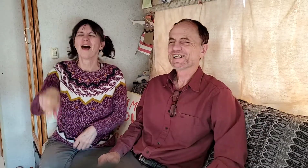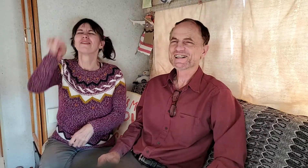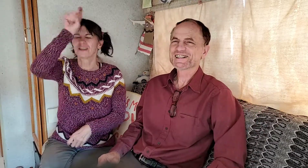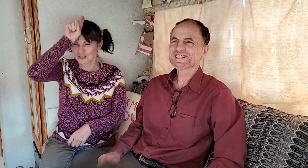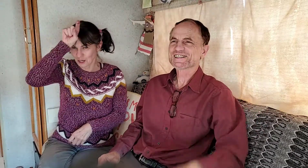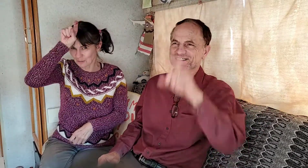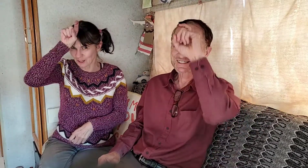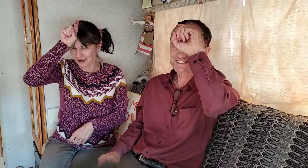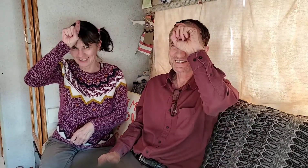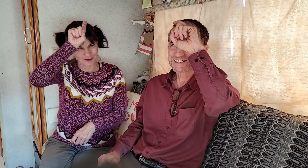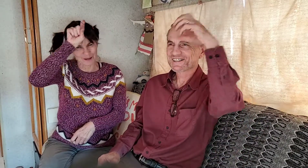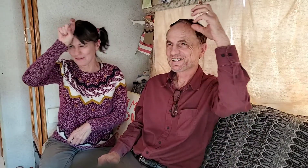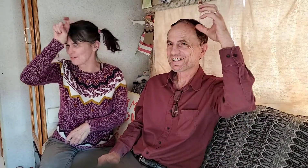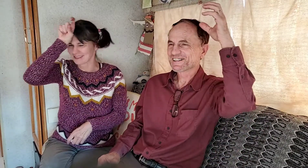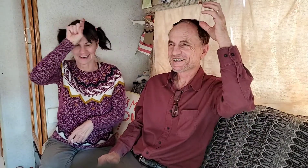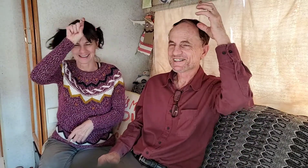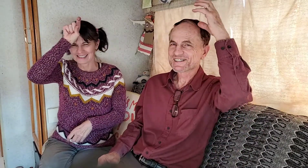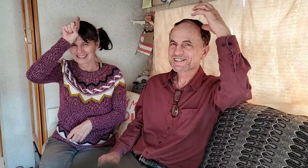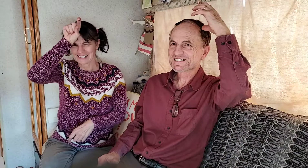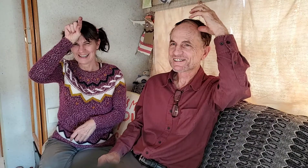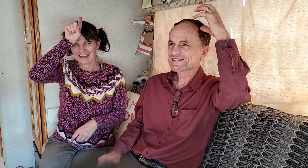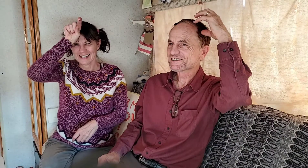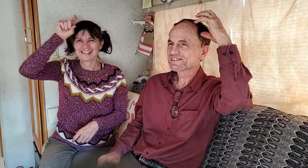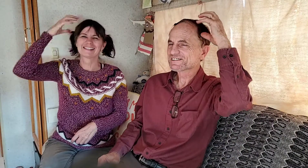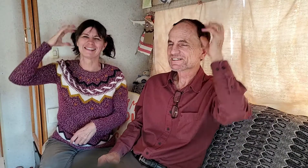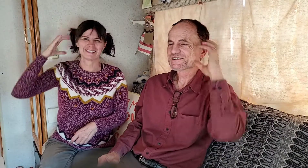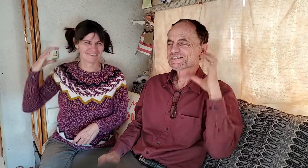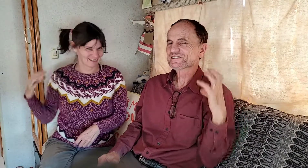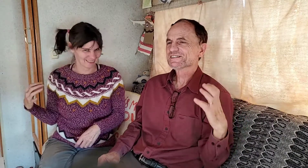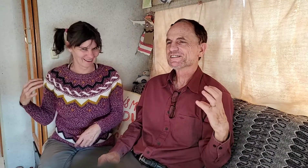the Egyptian, don't make my mistakes, Cinderella.